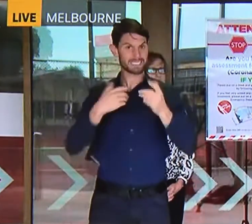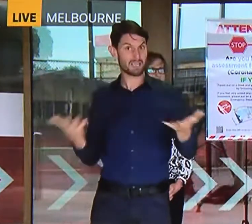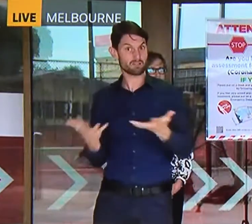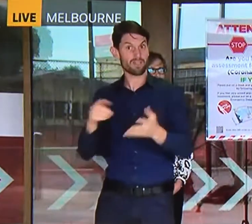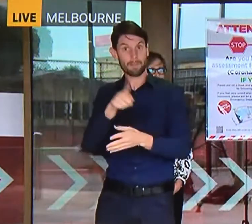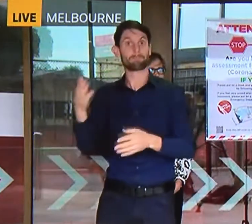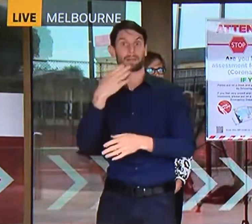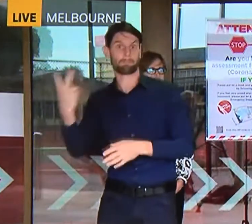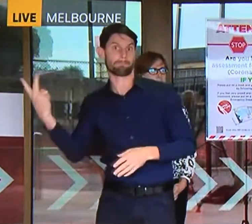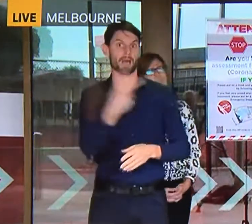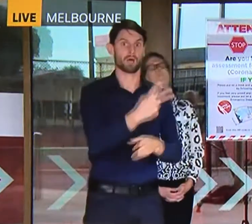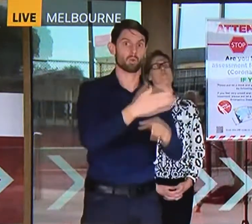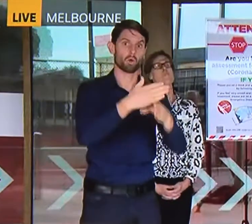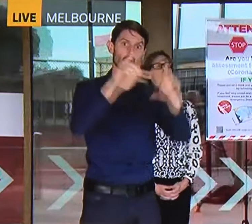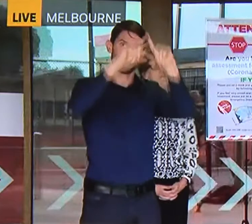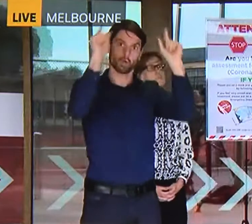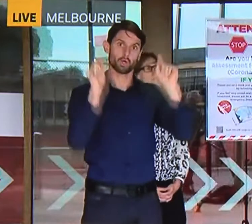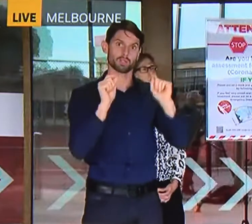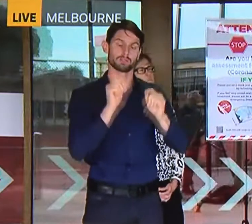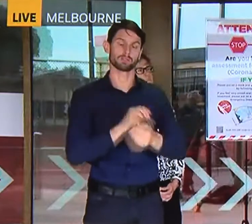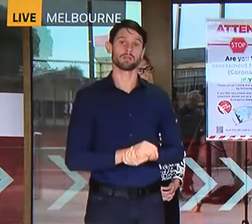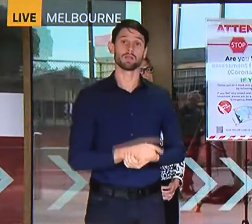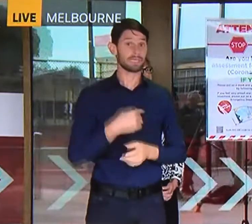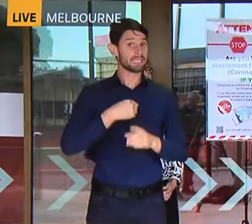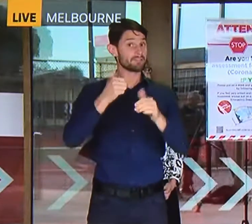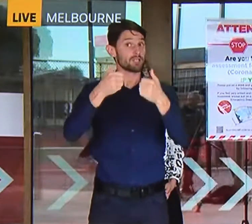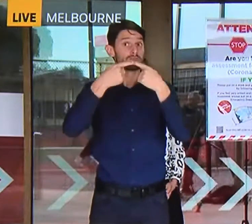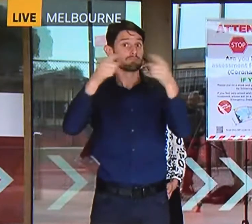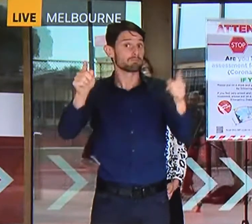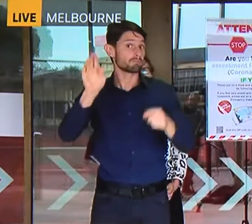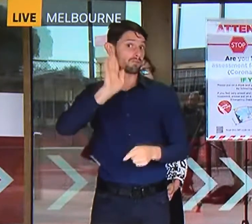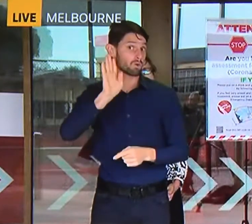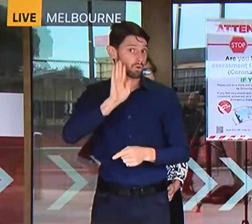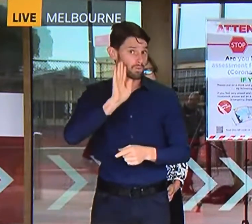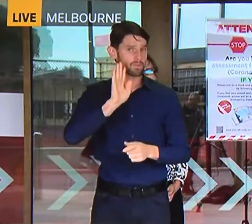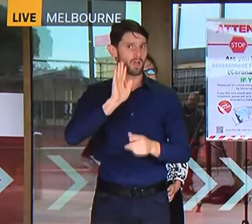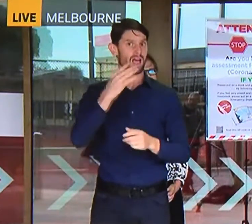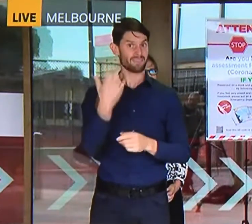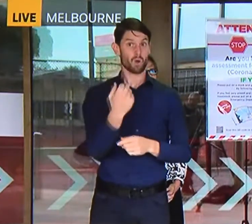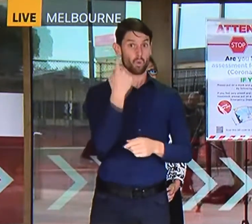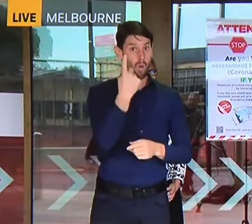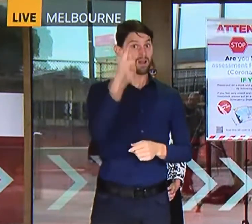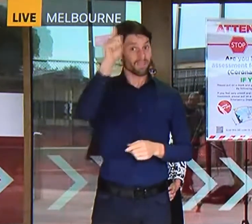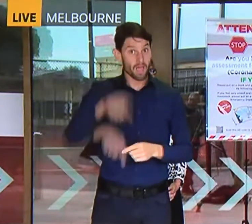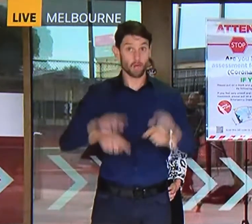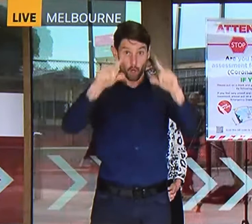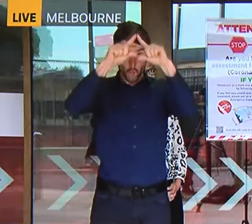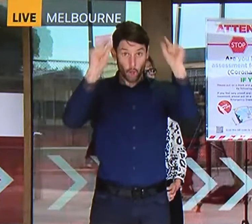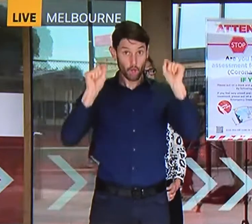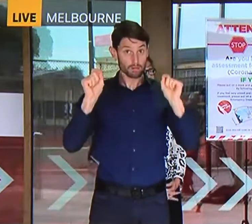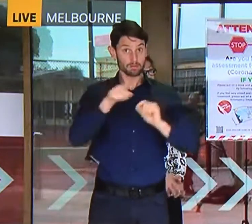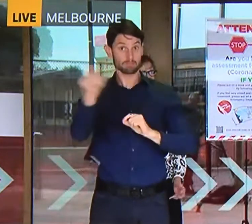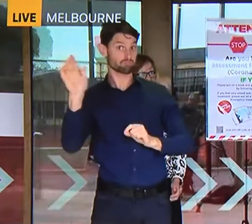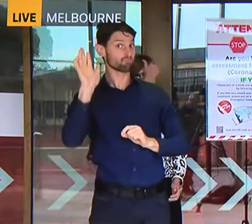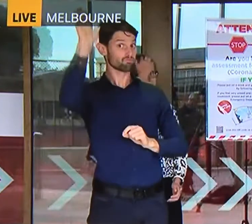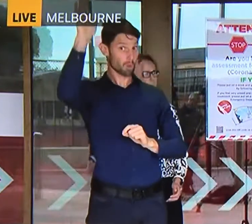ago, Alison McMillan, the Chief Nursing and Midwifery Officer, announced that 1,000 nurses had already volunteered to come